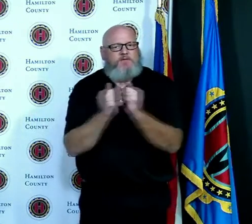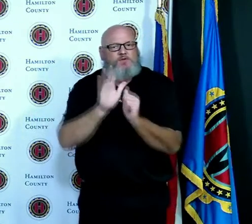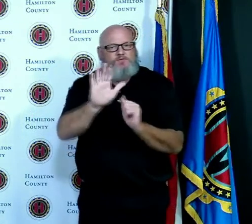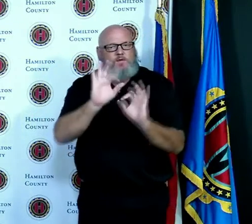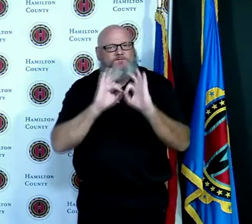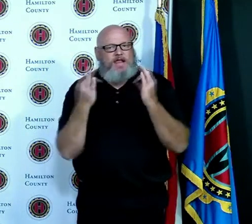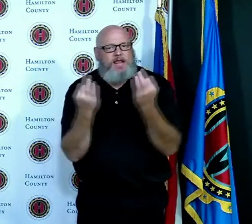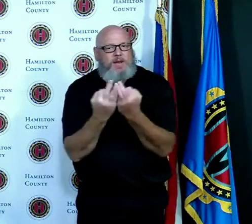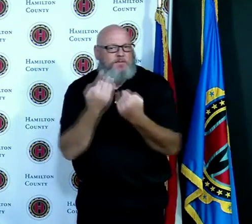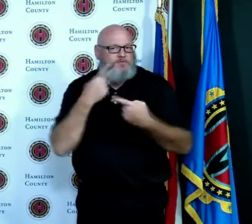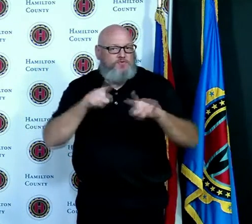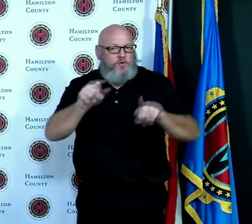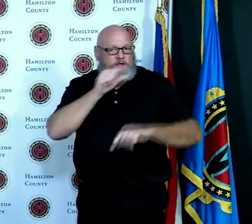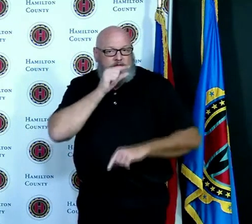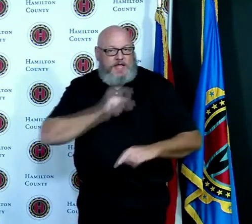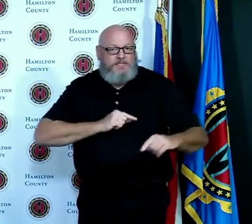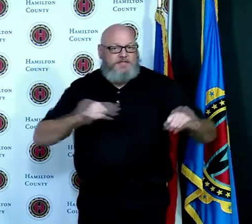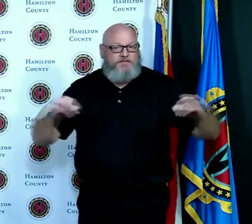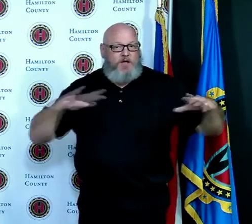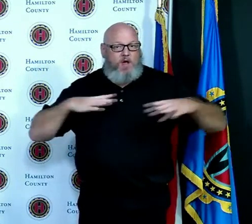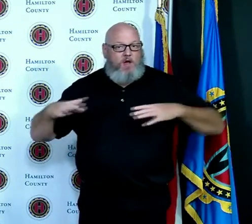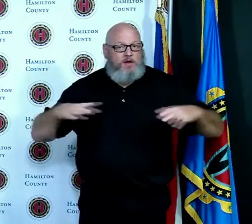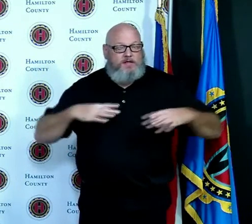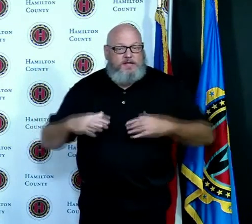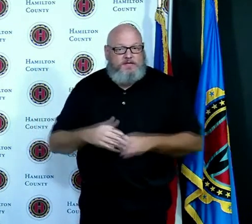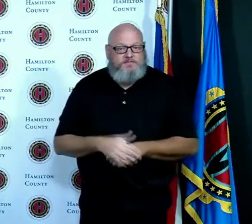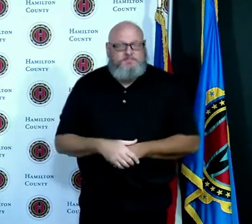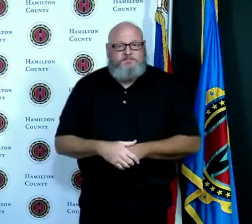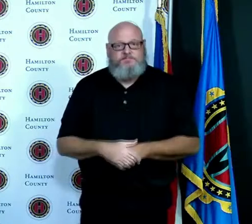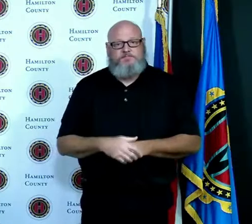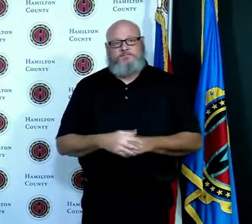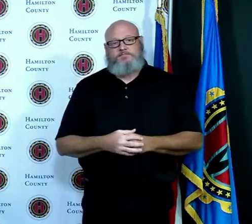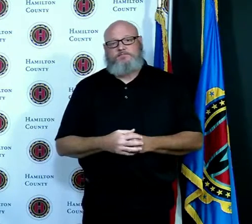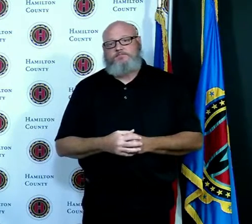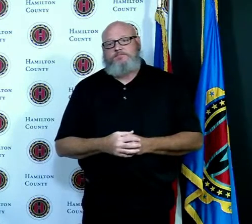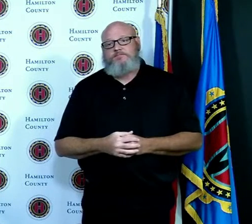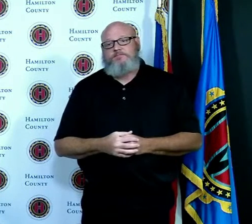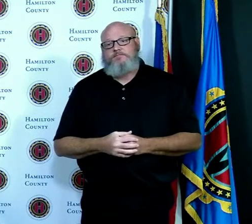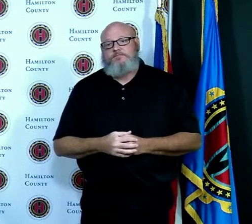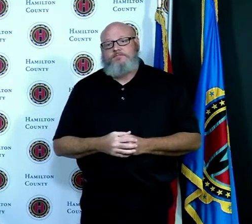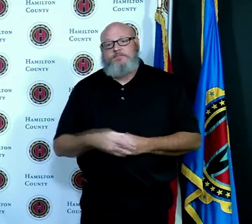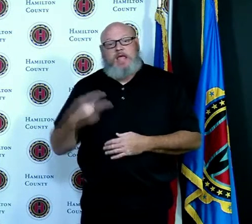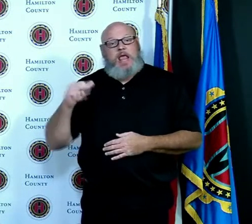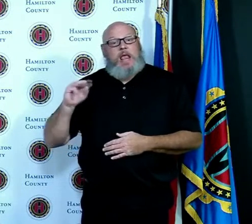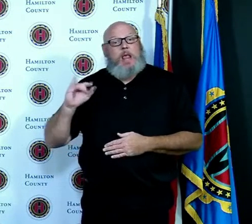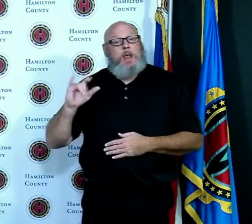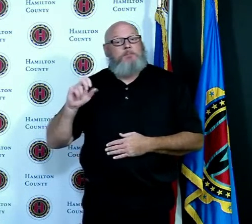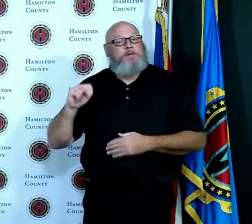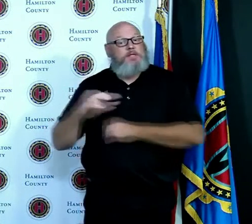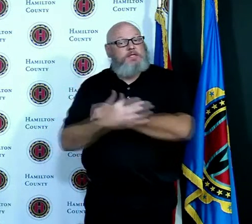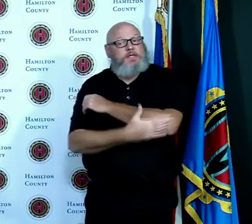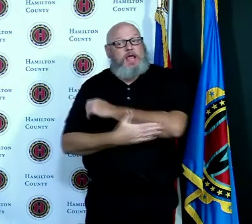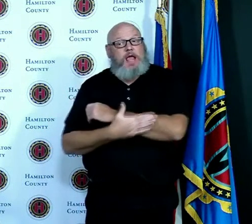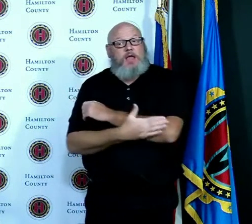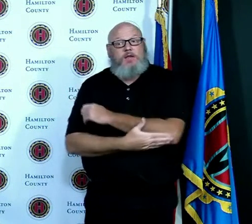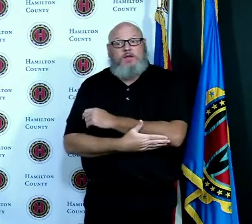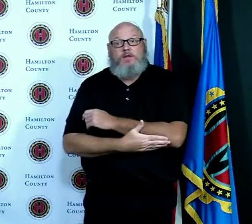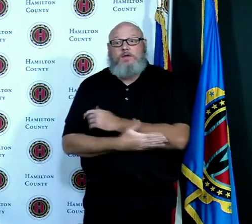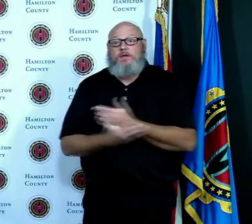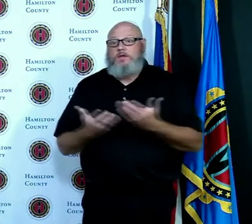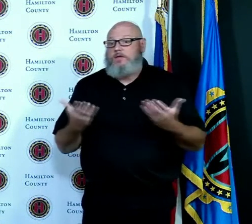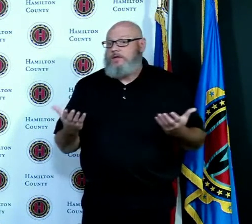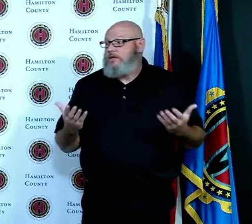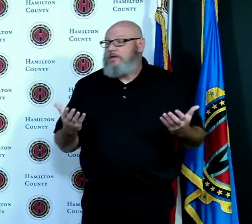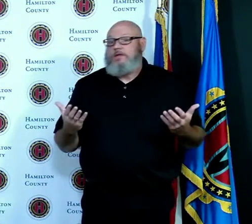So as mentioned before, one thing that appears to be working well in Hamilton County is our democratic process. A huge